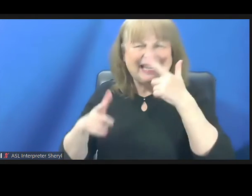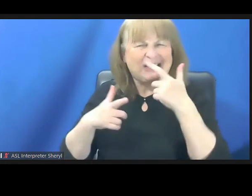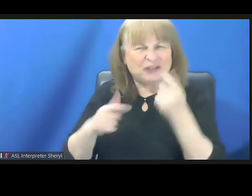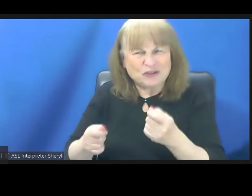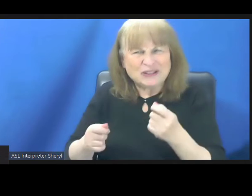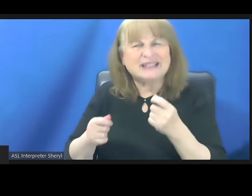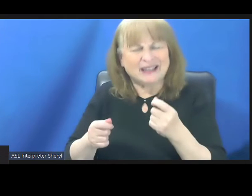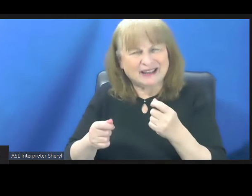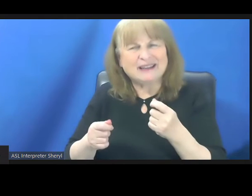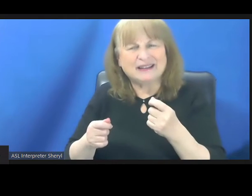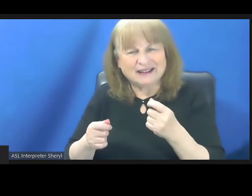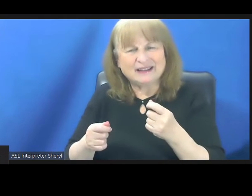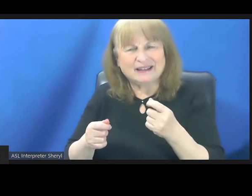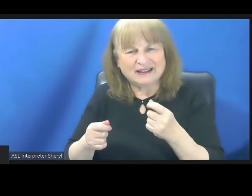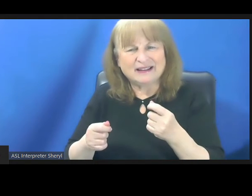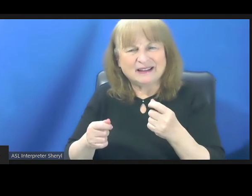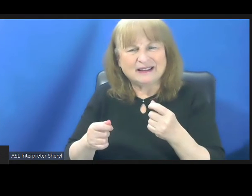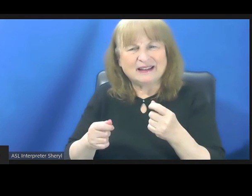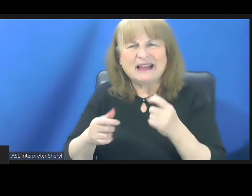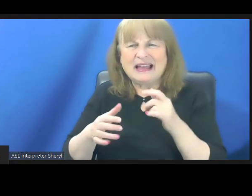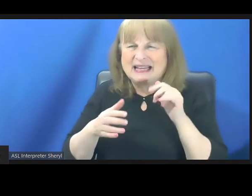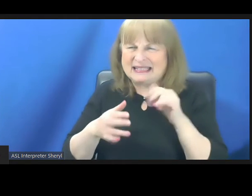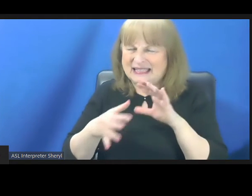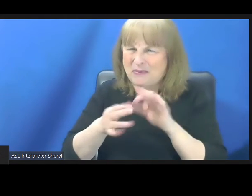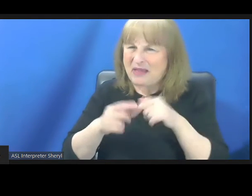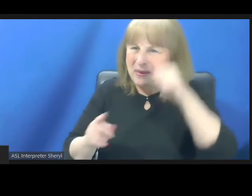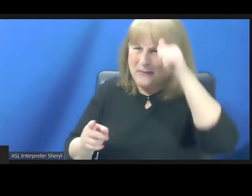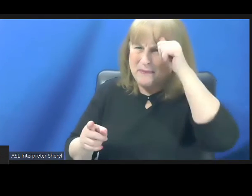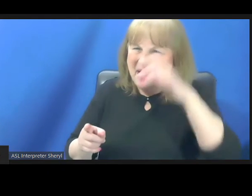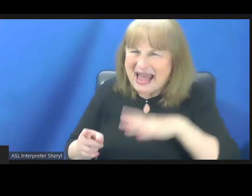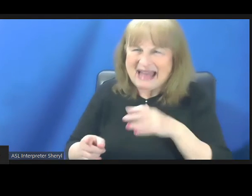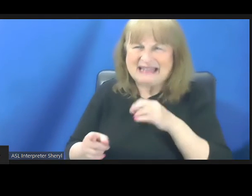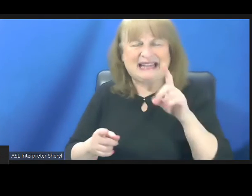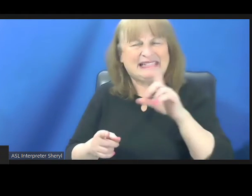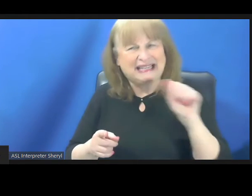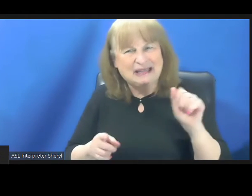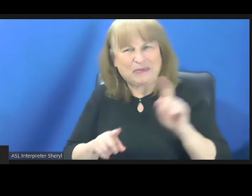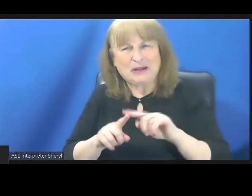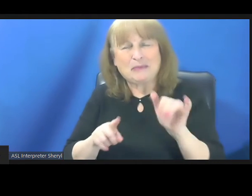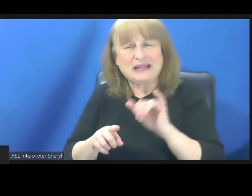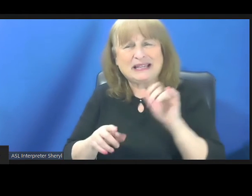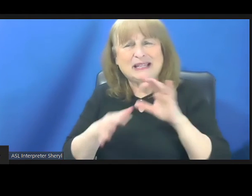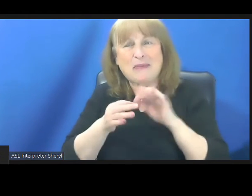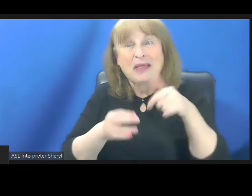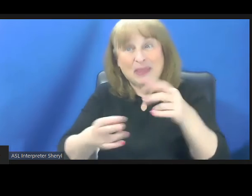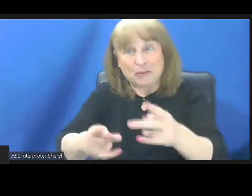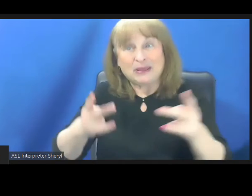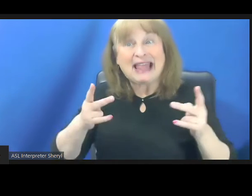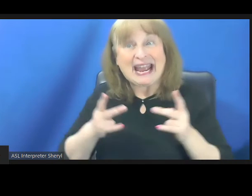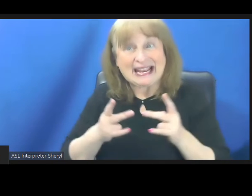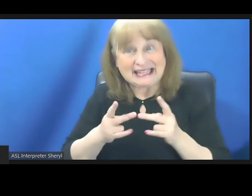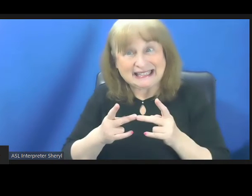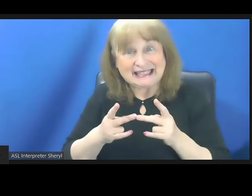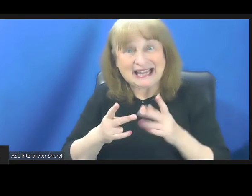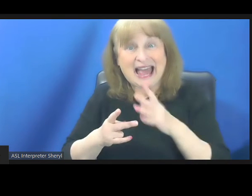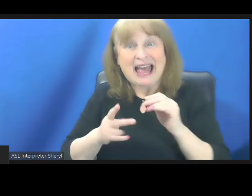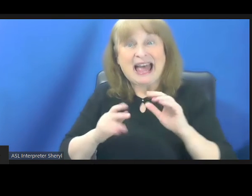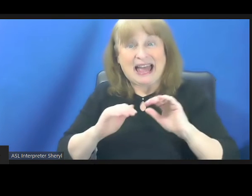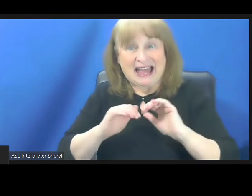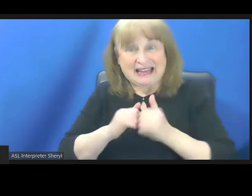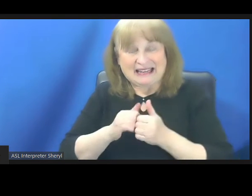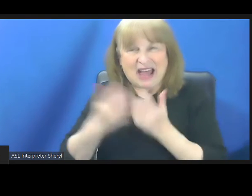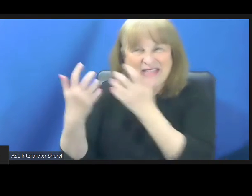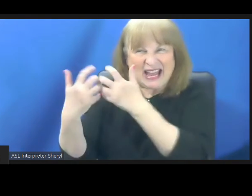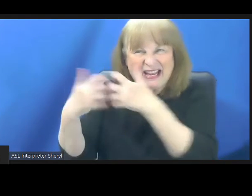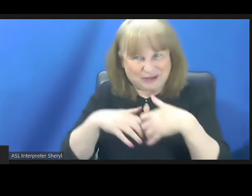about this gentleman and disability, but it's also about the place and the way they're